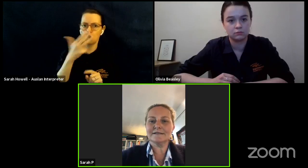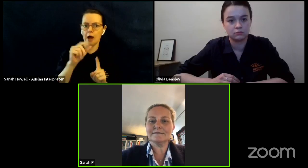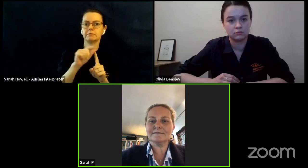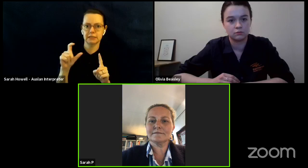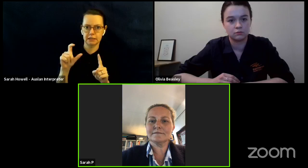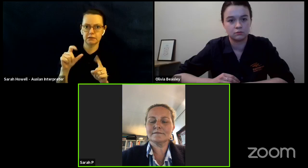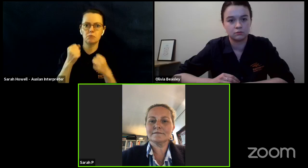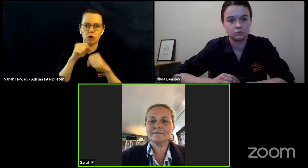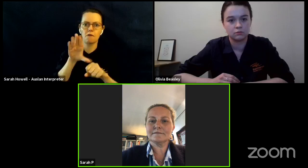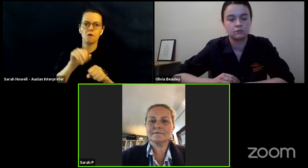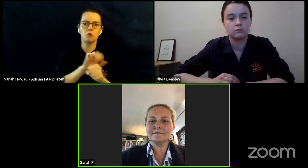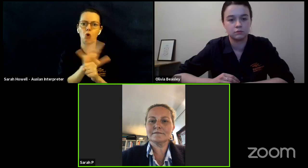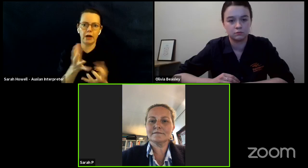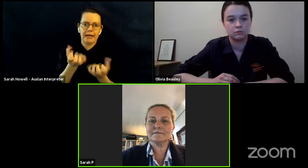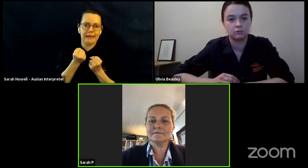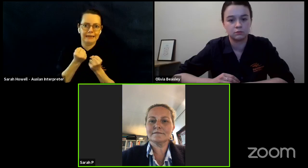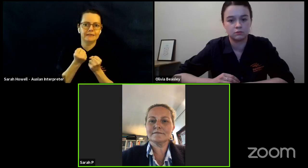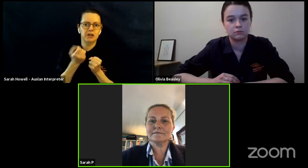90%.